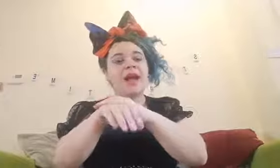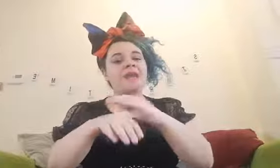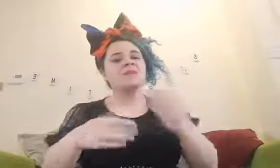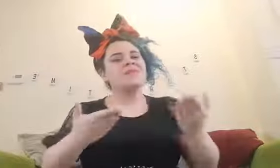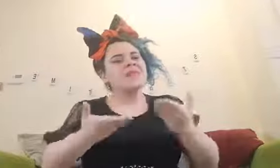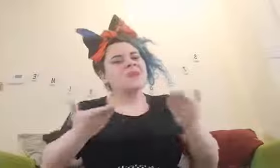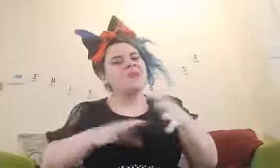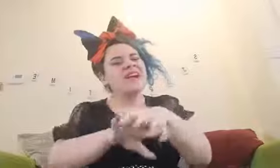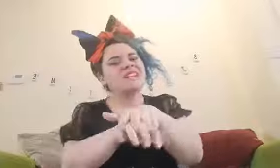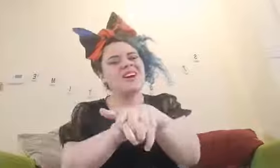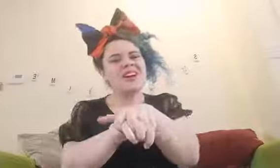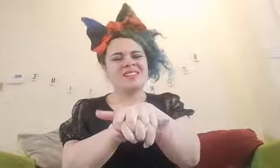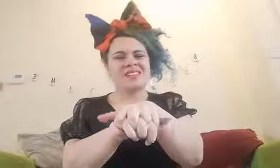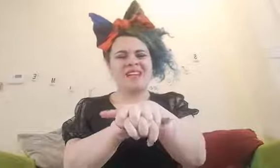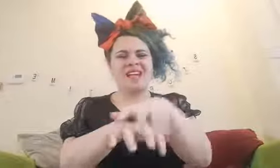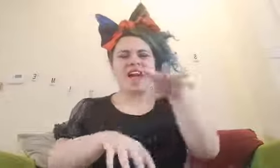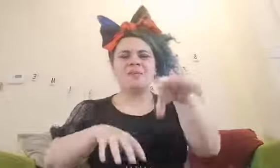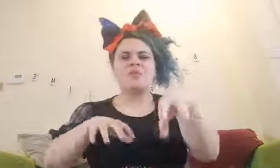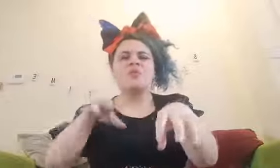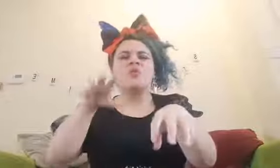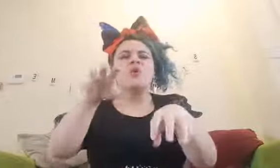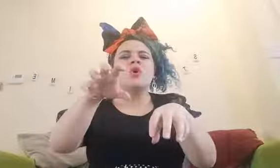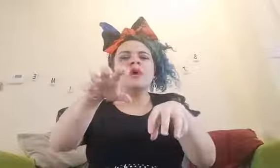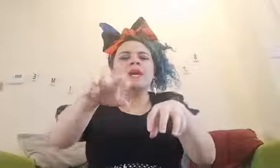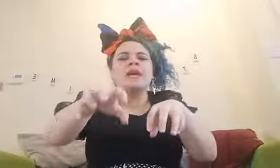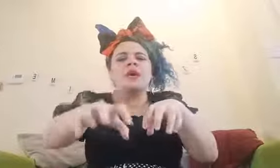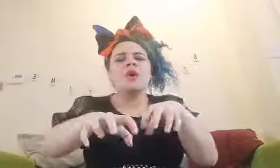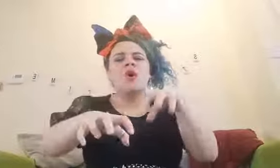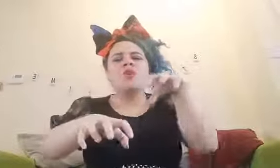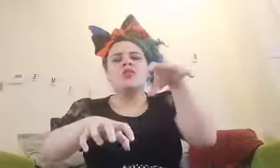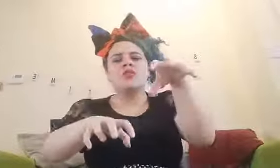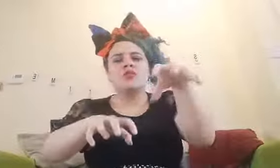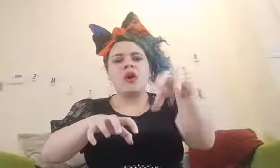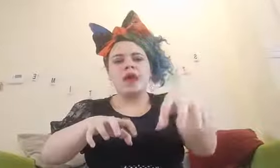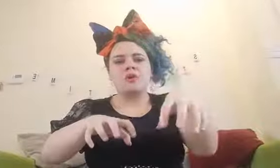And where Turtle had been walking on the ground,